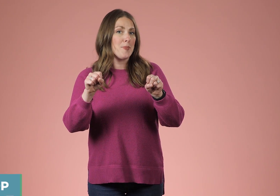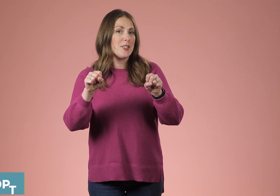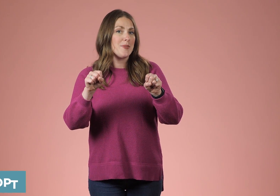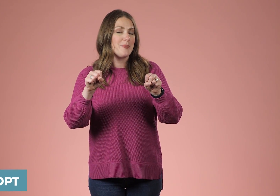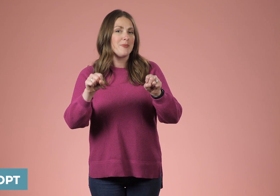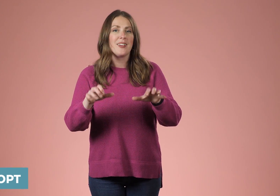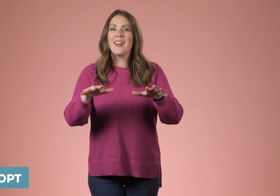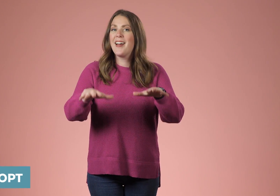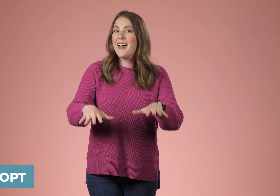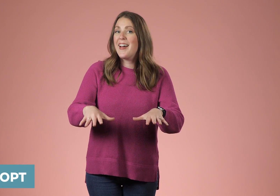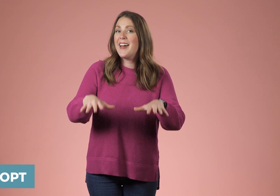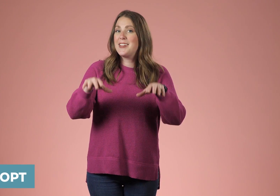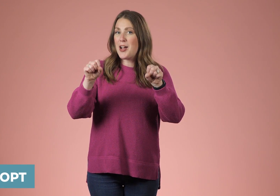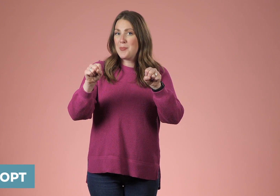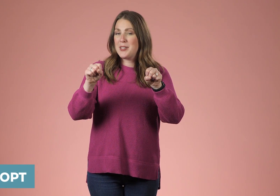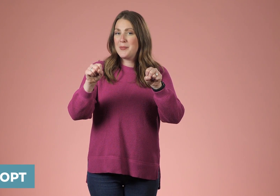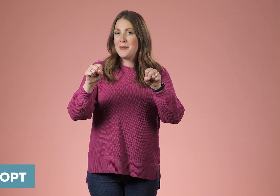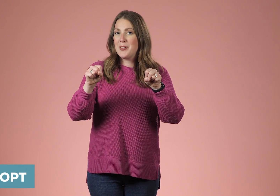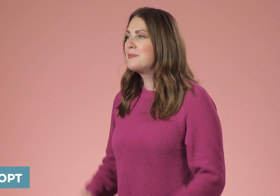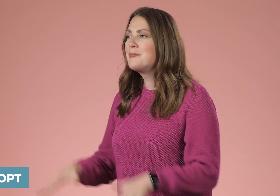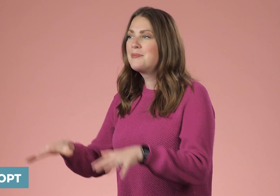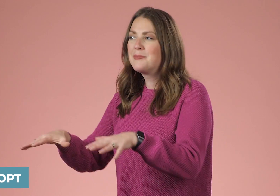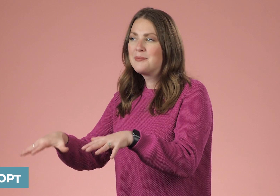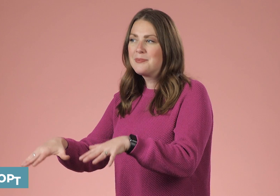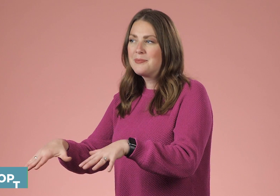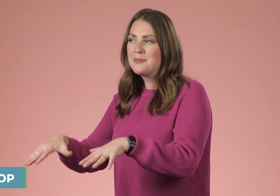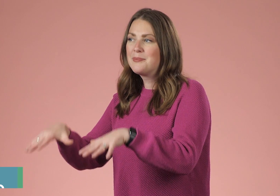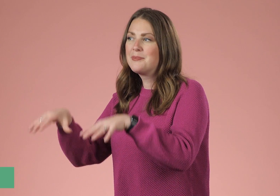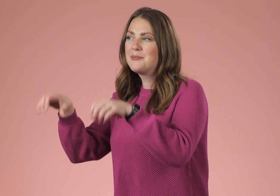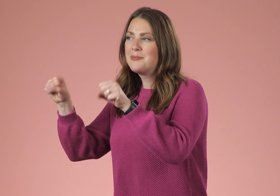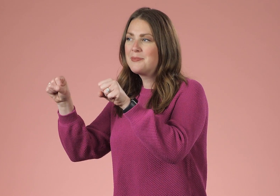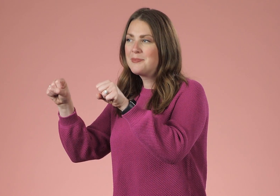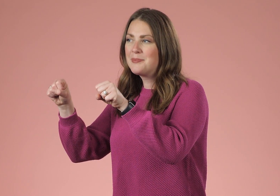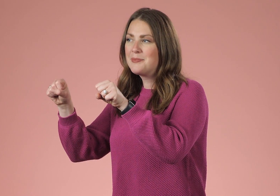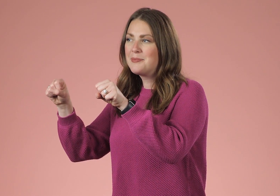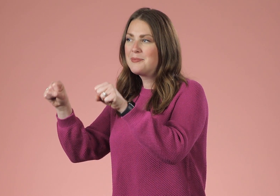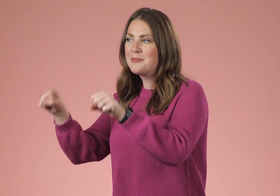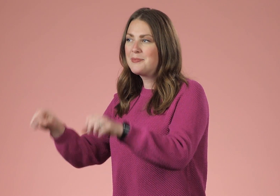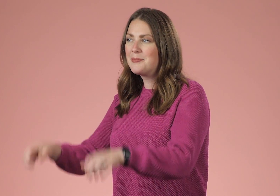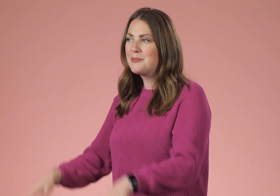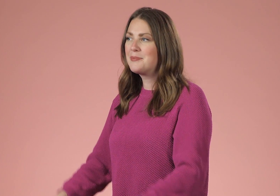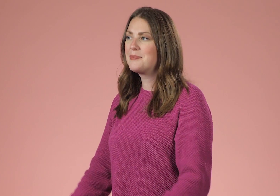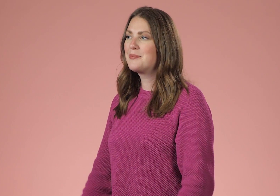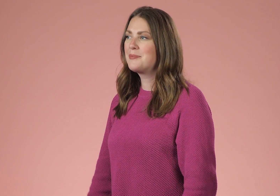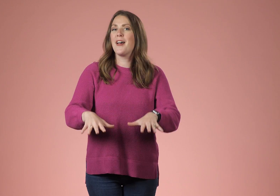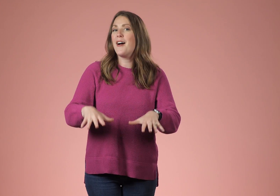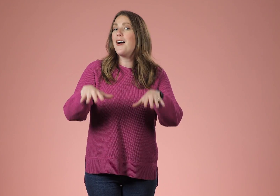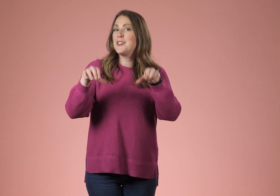Adopt. Adopt. Both hands look like they're picking up something.